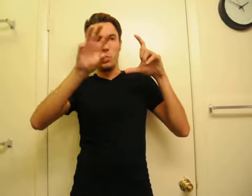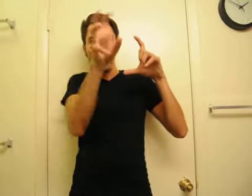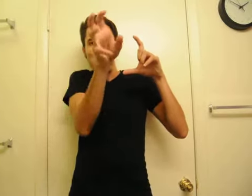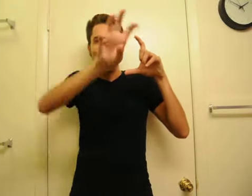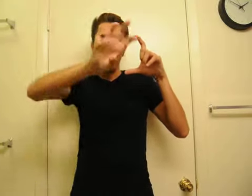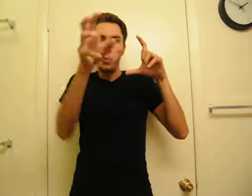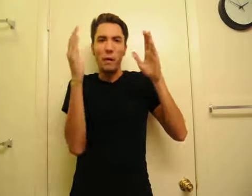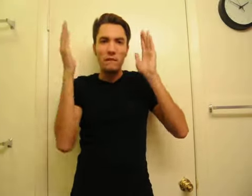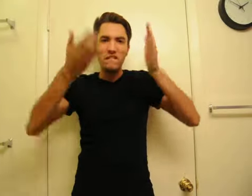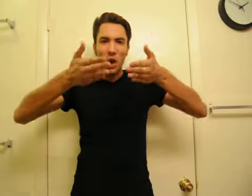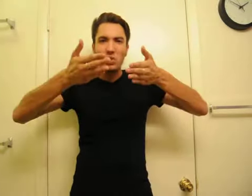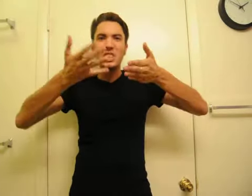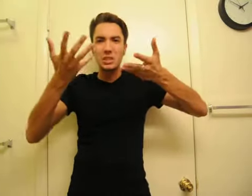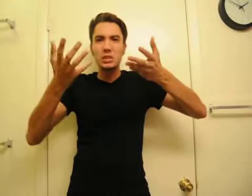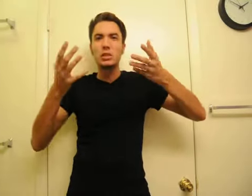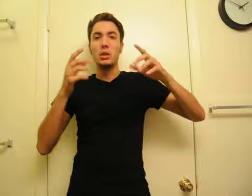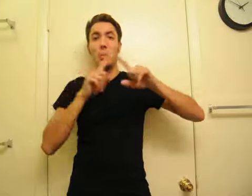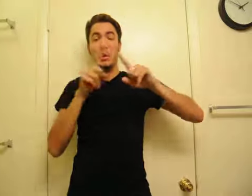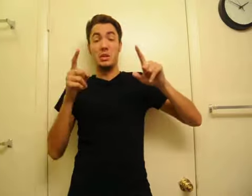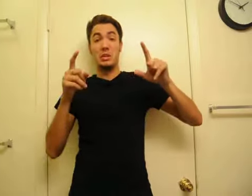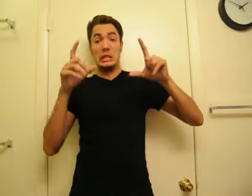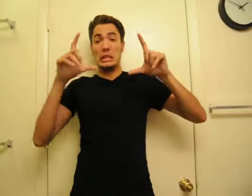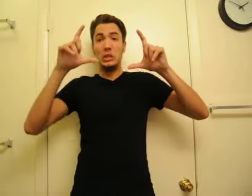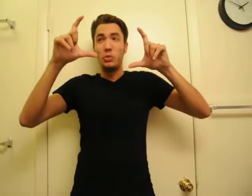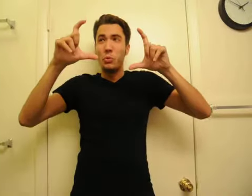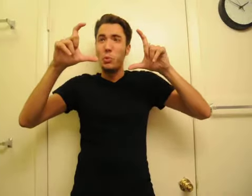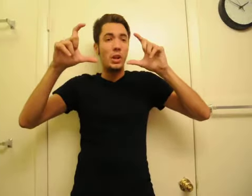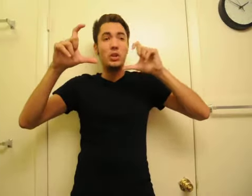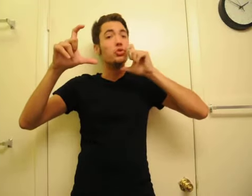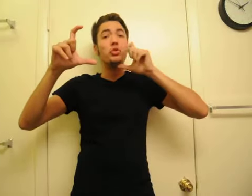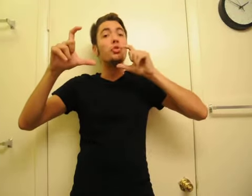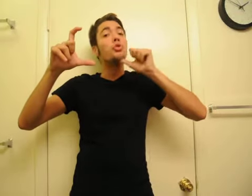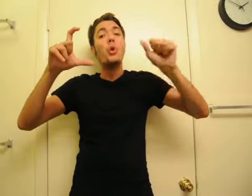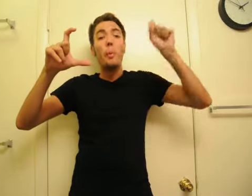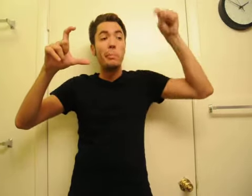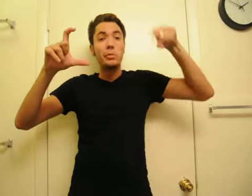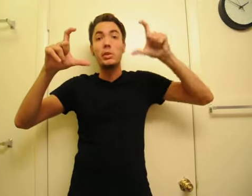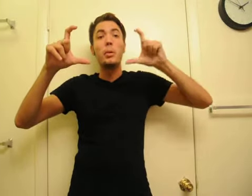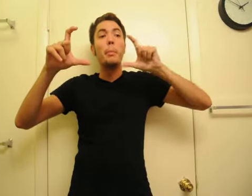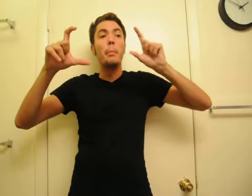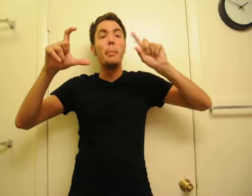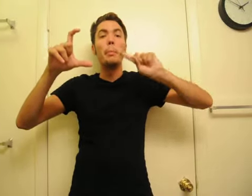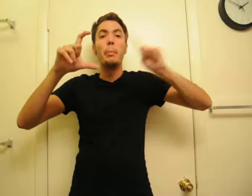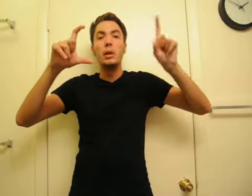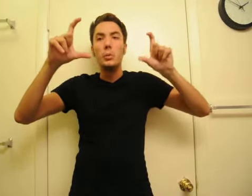down, no shutter lag. You get it every time. I've just turned your $50 camera into a